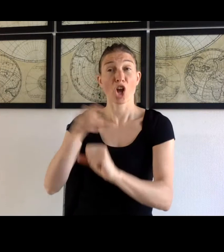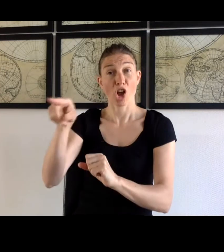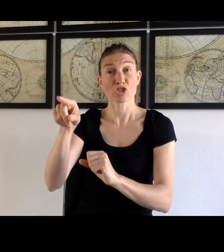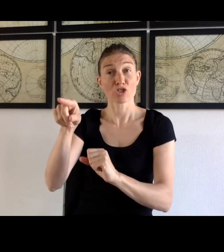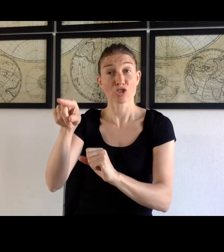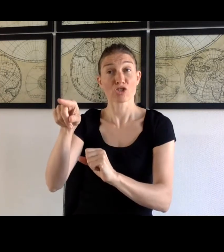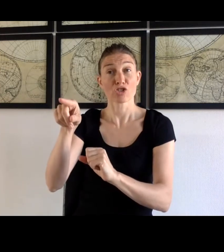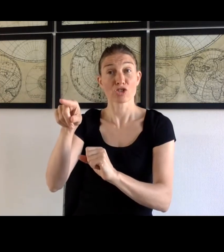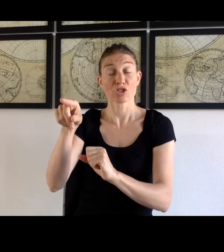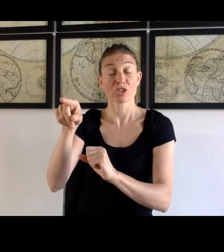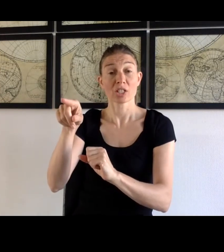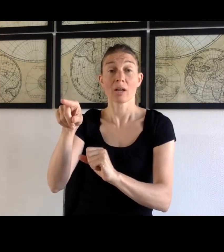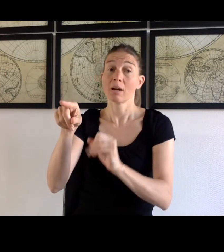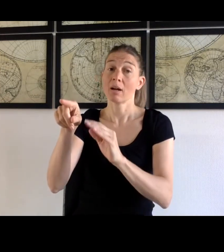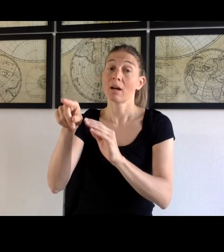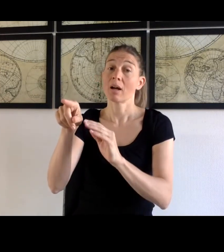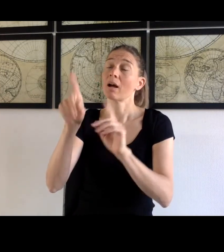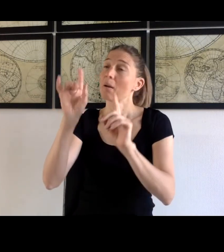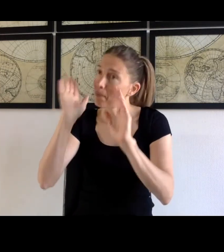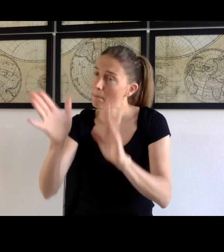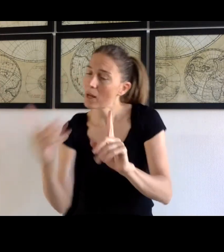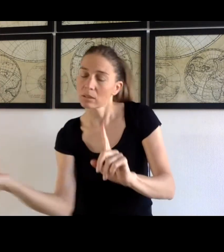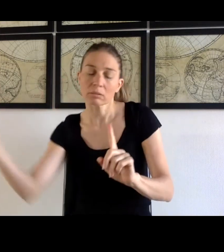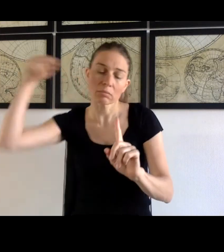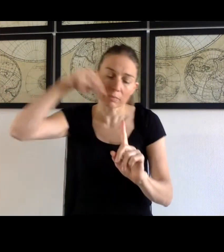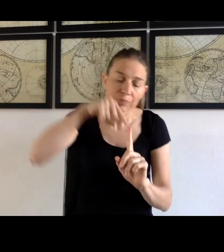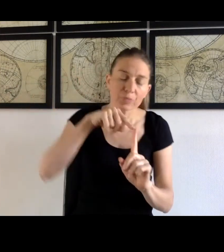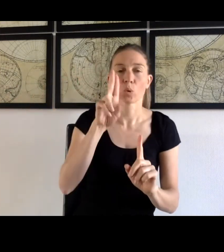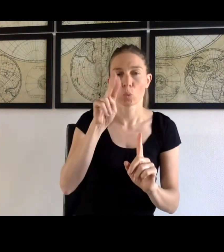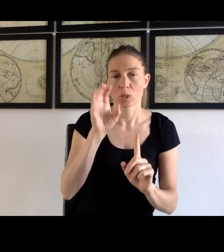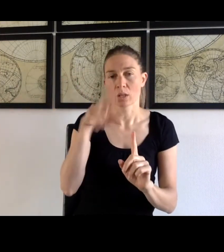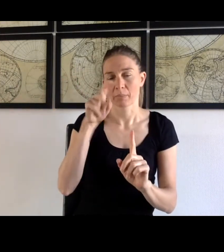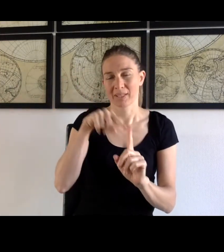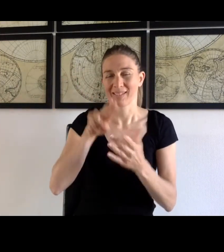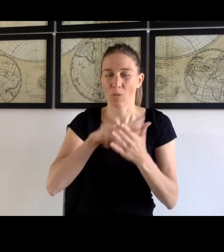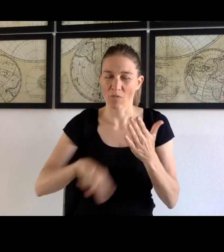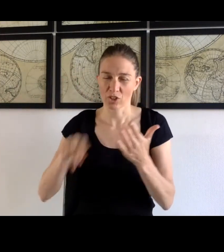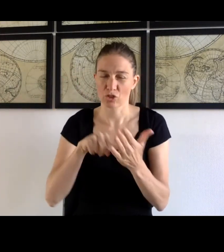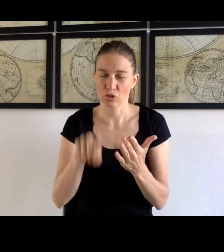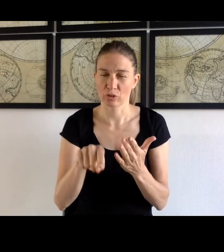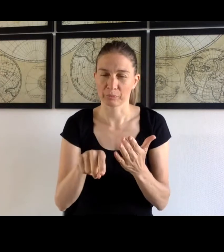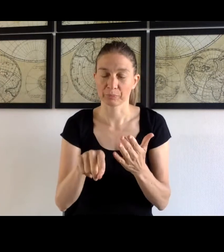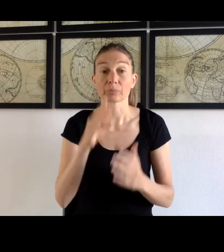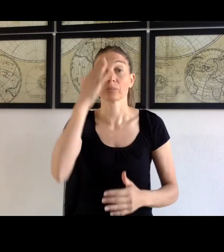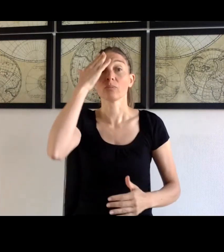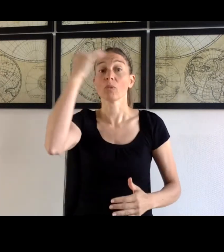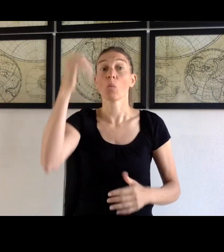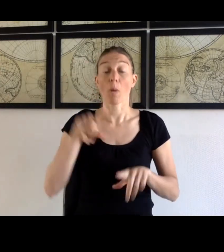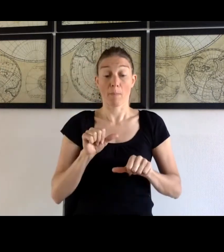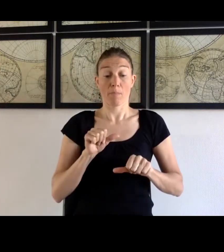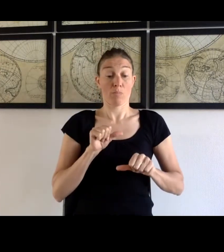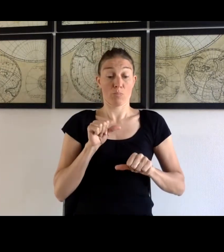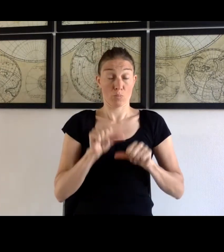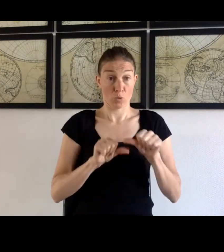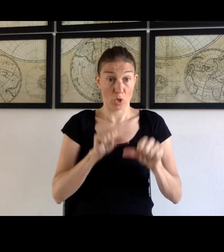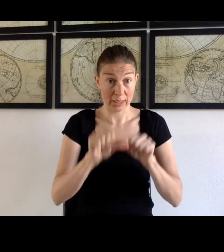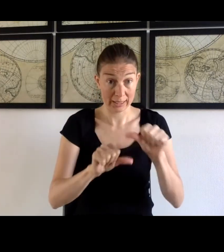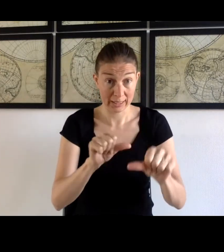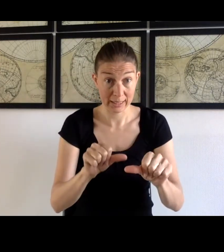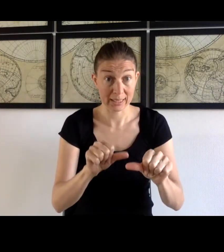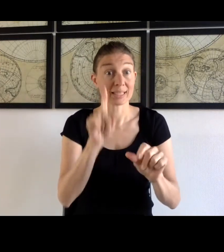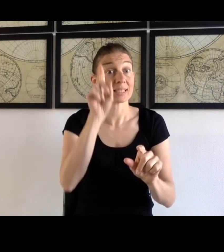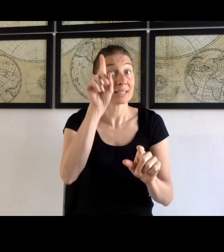with disabilities, we have to look back at the convention and make sure that the processes, including the assessment, is in line with the